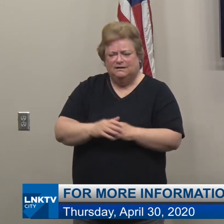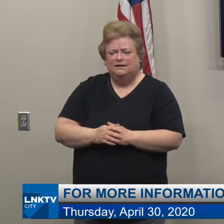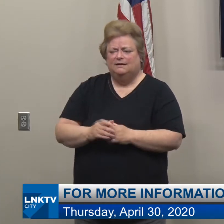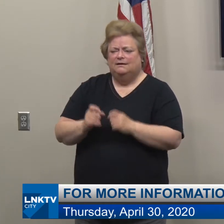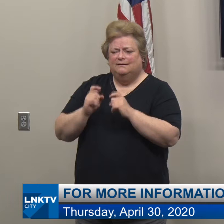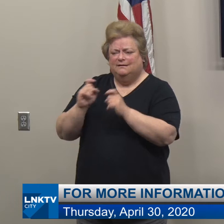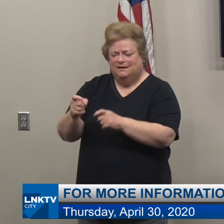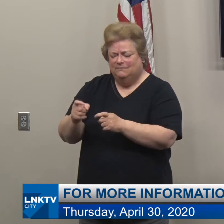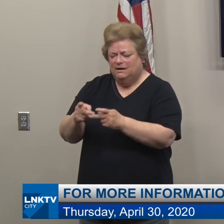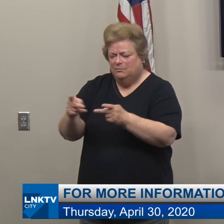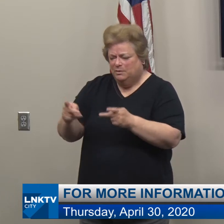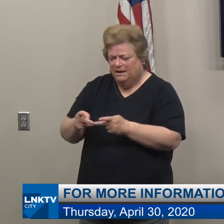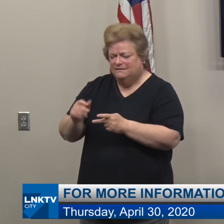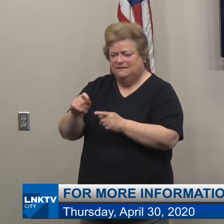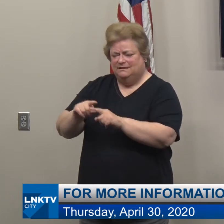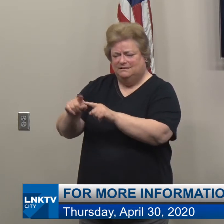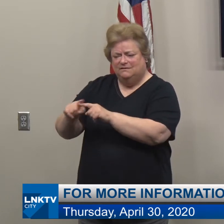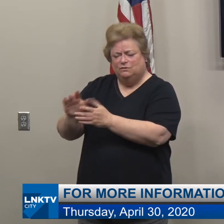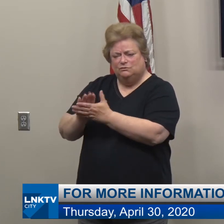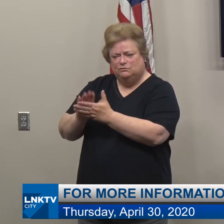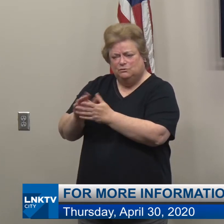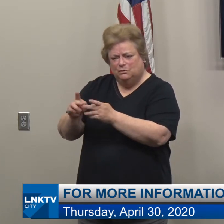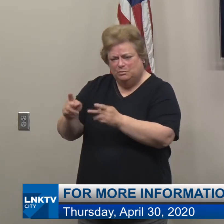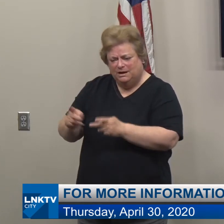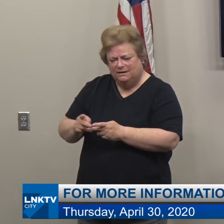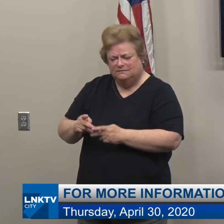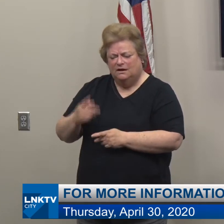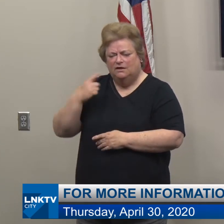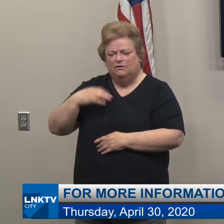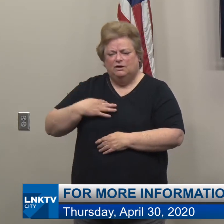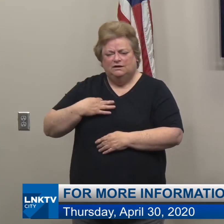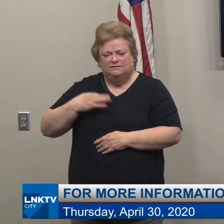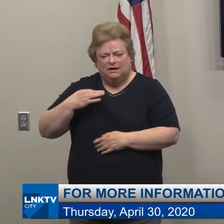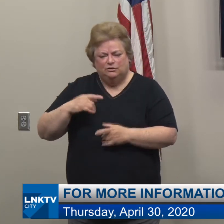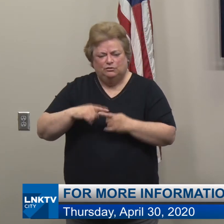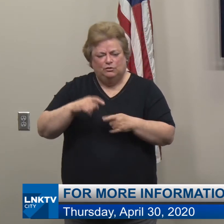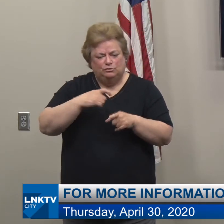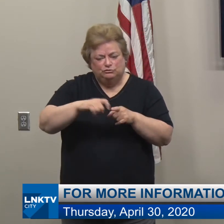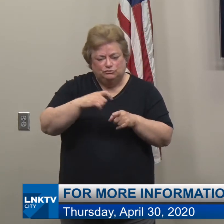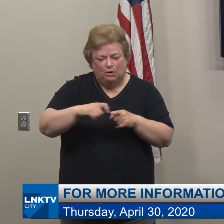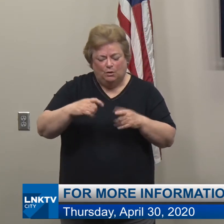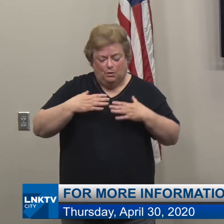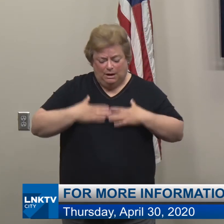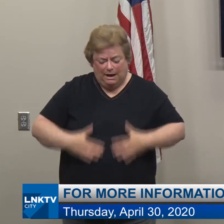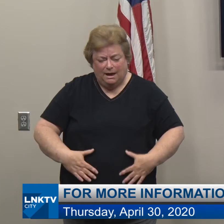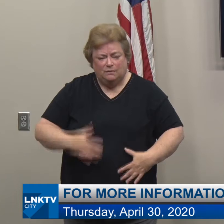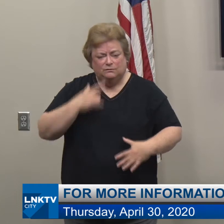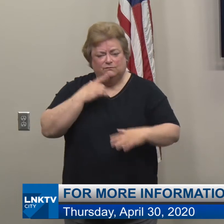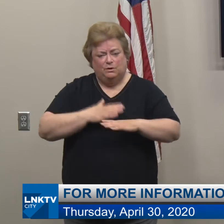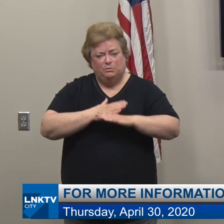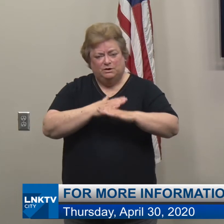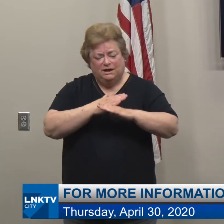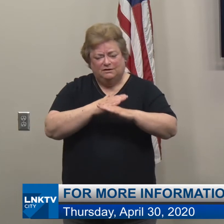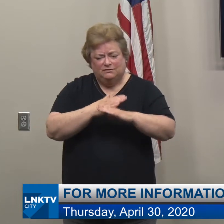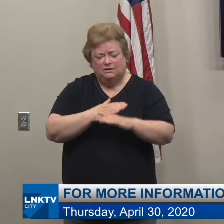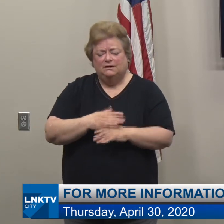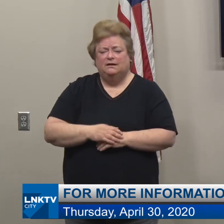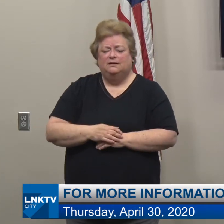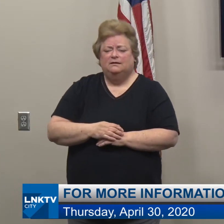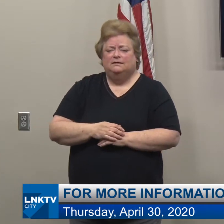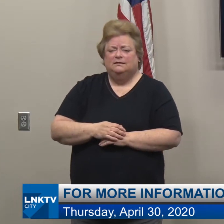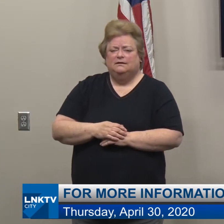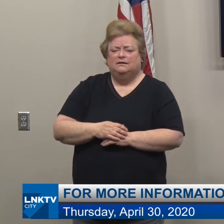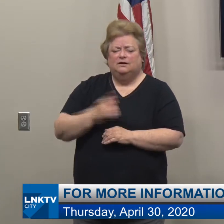at several LPS school sites for volunteers to sew protective gowns that our health department then distributes to people on the front